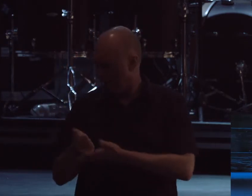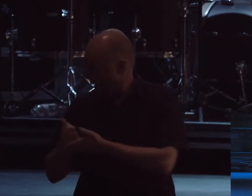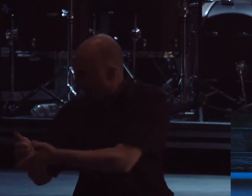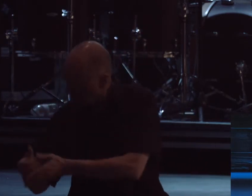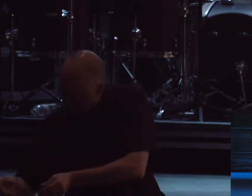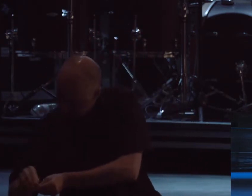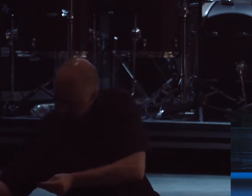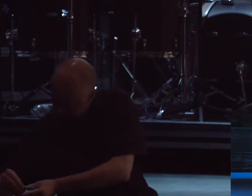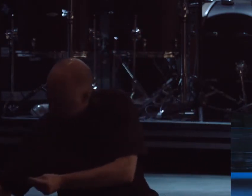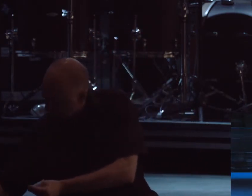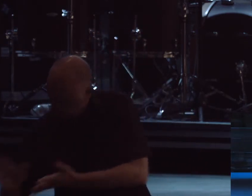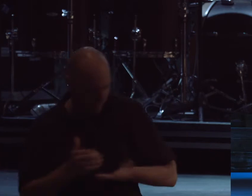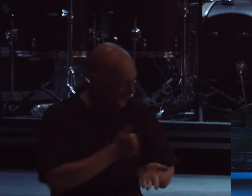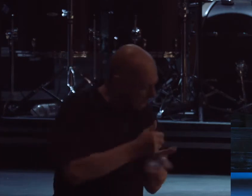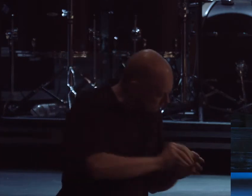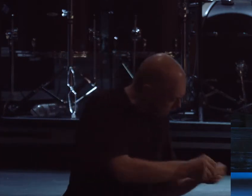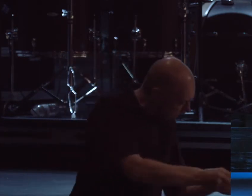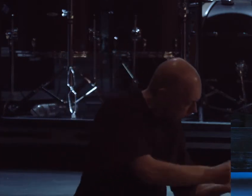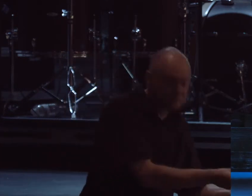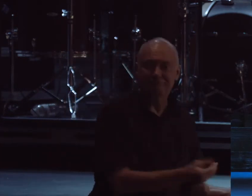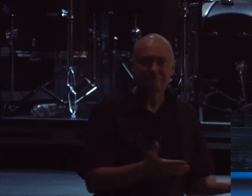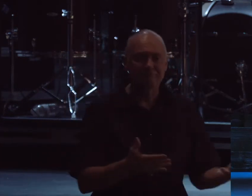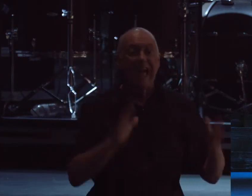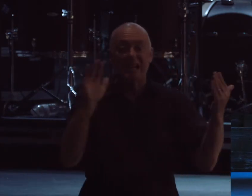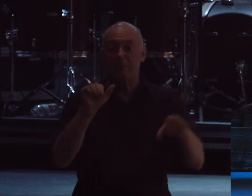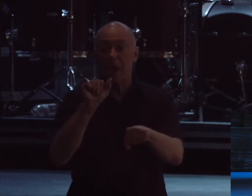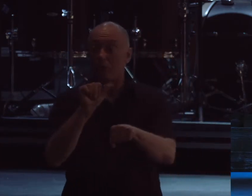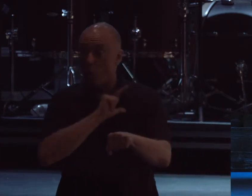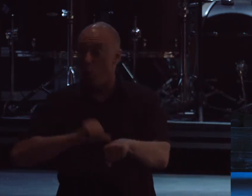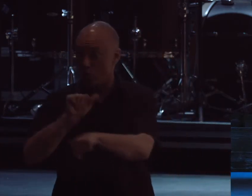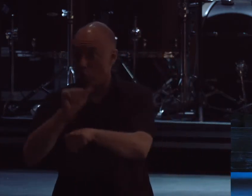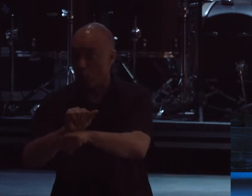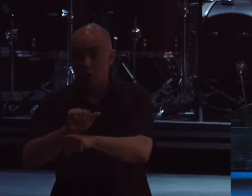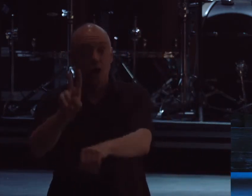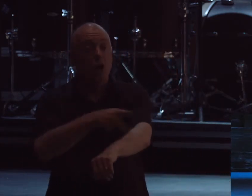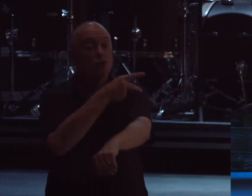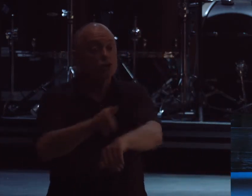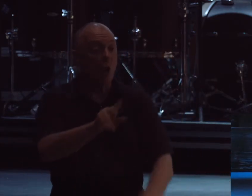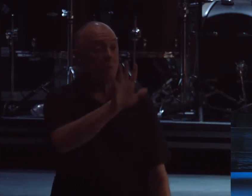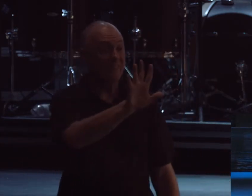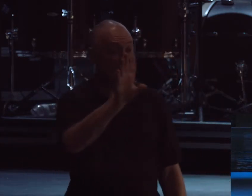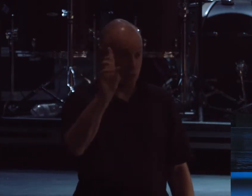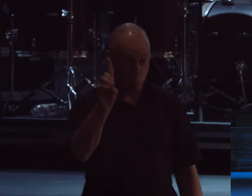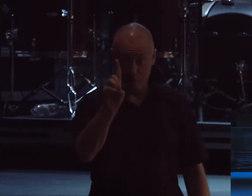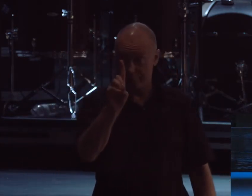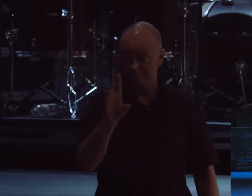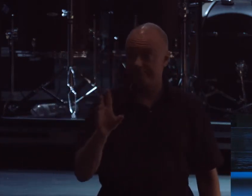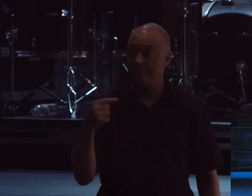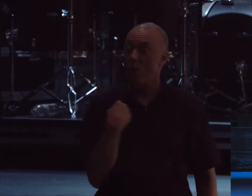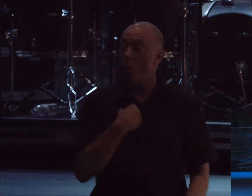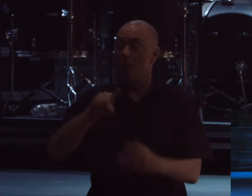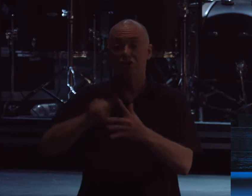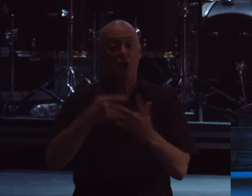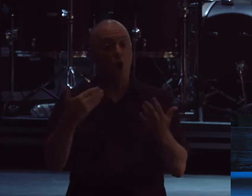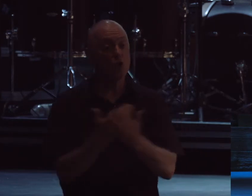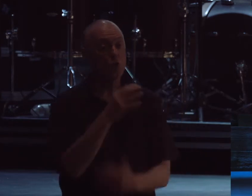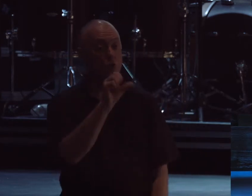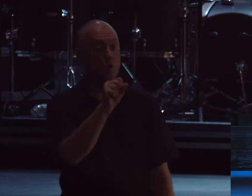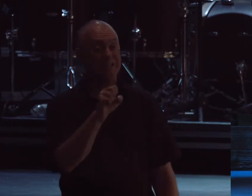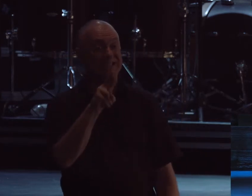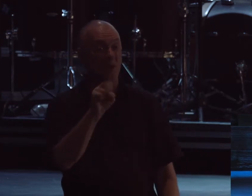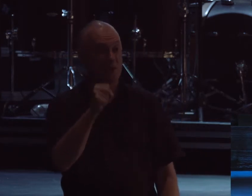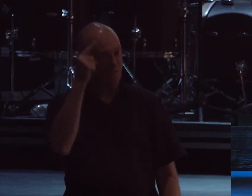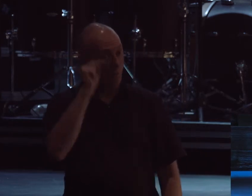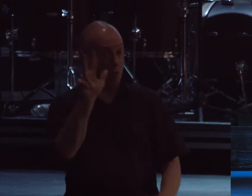the person beside you has the Bible. We're going to open this and expecting the Lord to work through our lives today in Psalm 51. And we're starting a